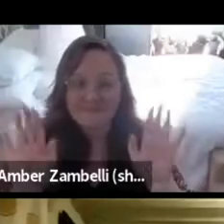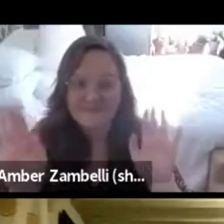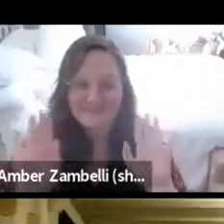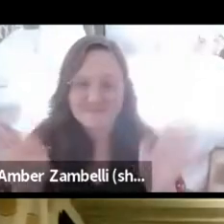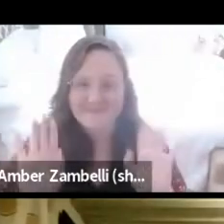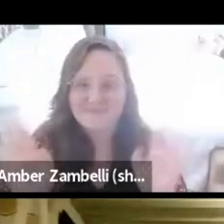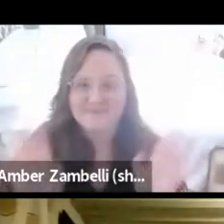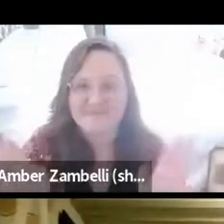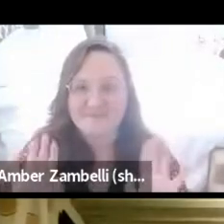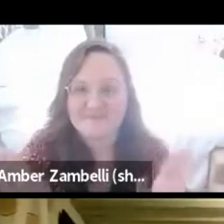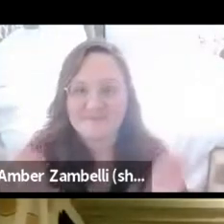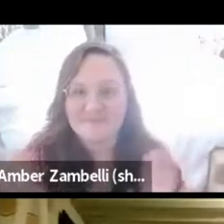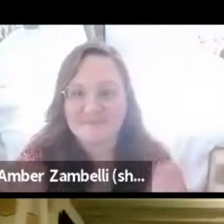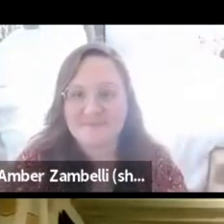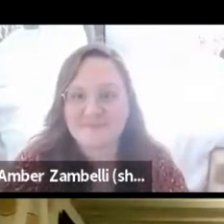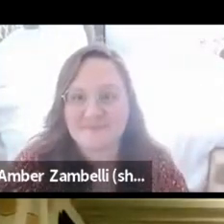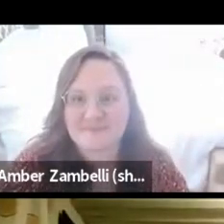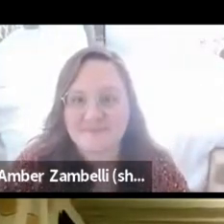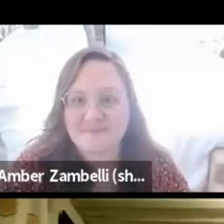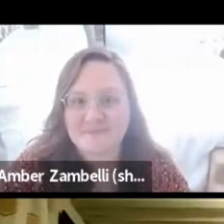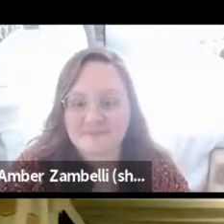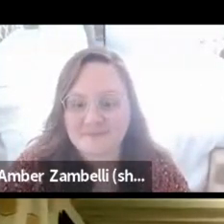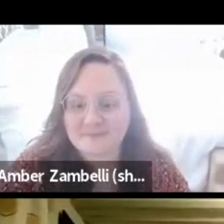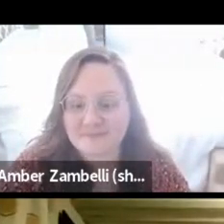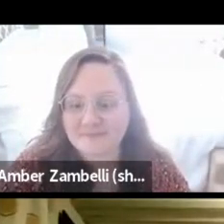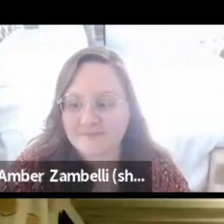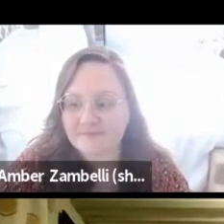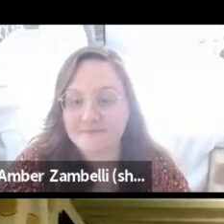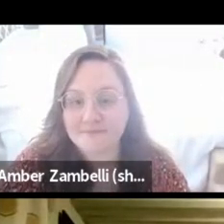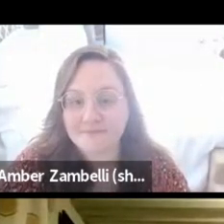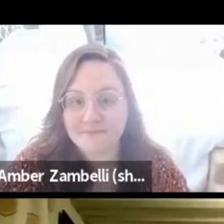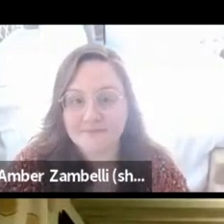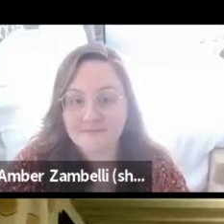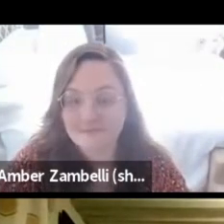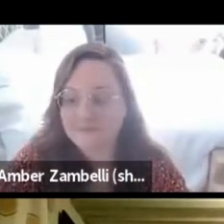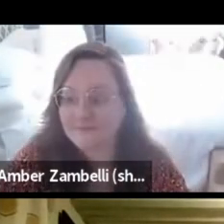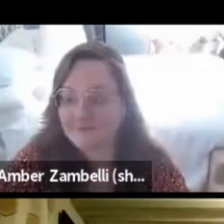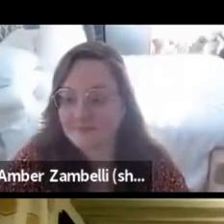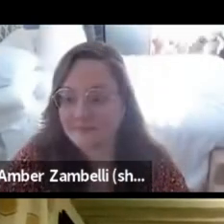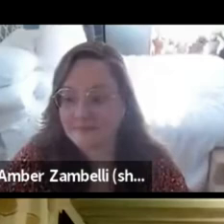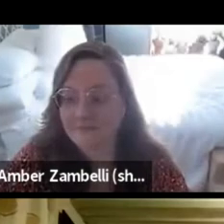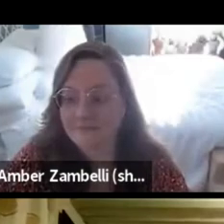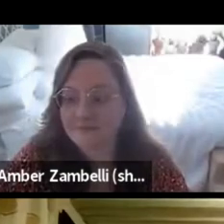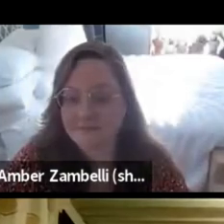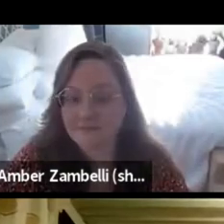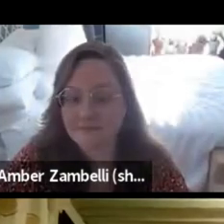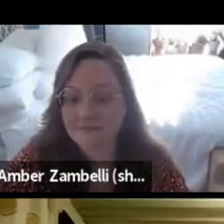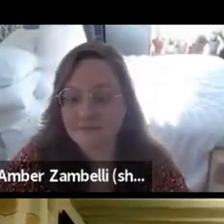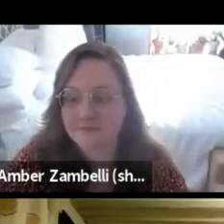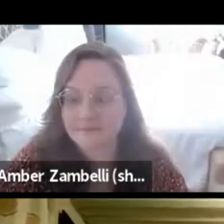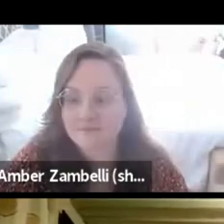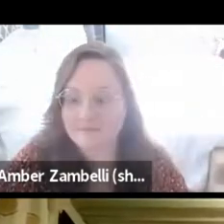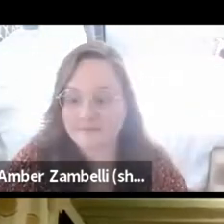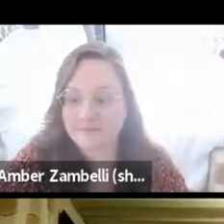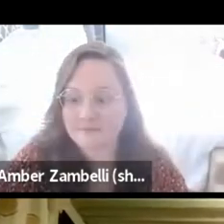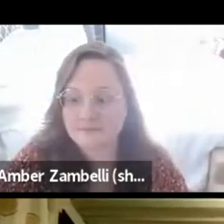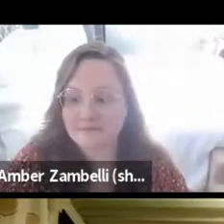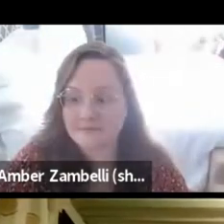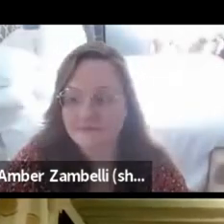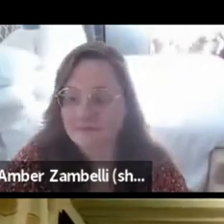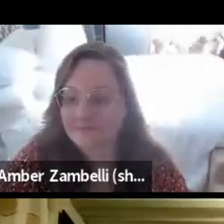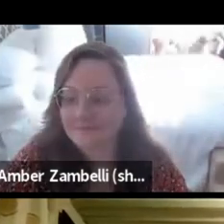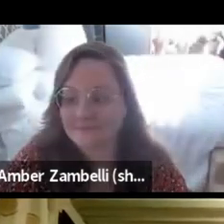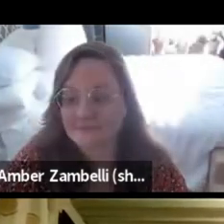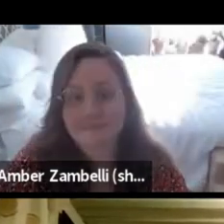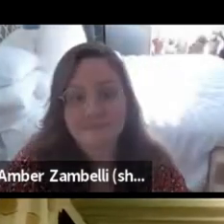I just want to add, I posted in the chat, but thank you, Lingxin, so much for jumping in at the last minute. She was not our original moderator slated